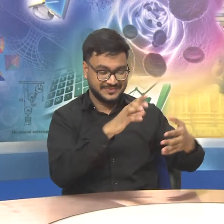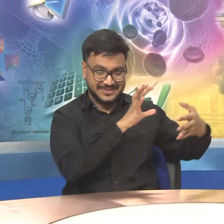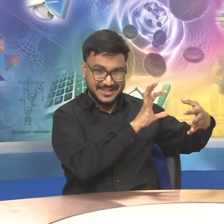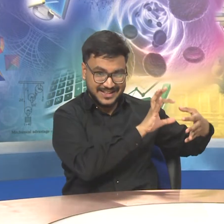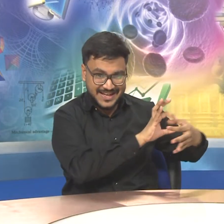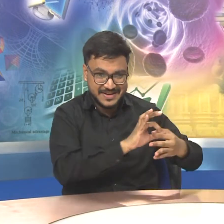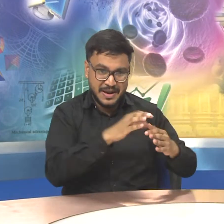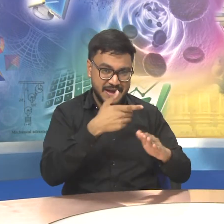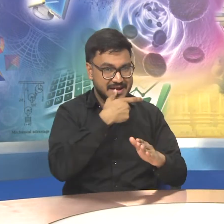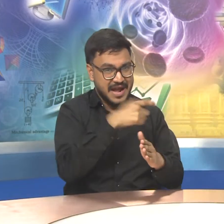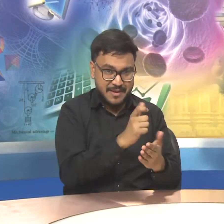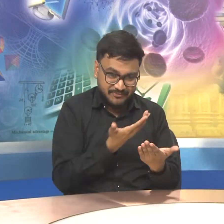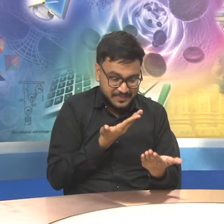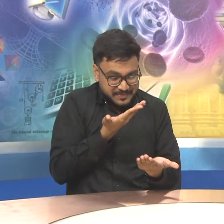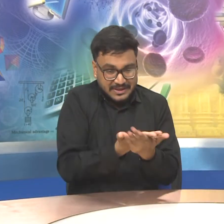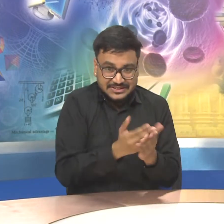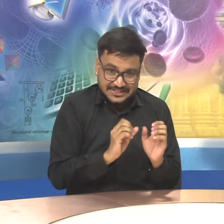Next is court of record.